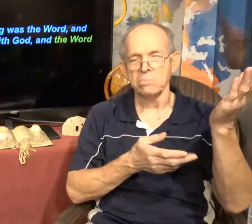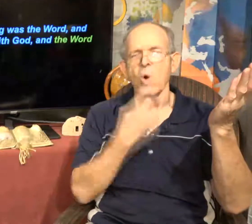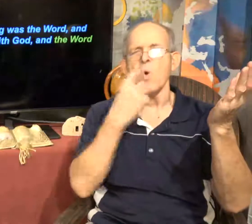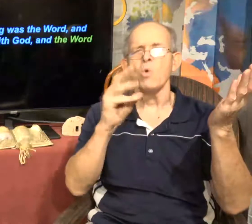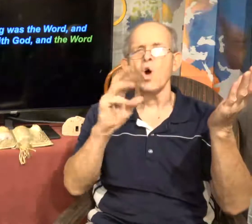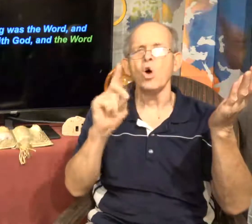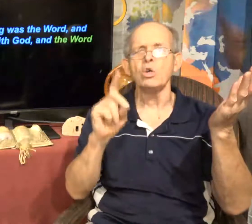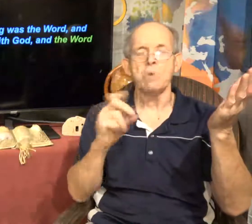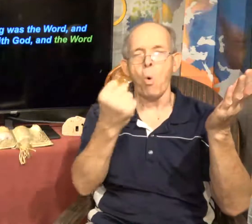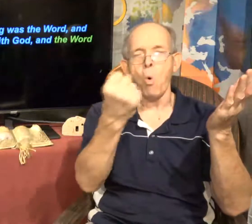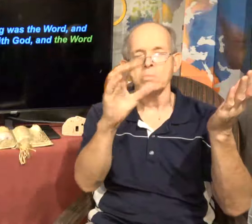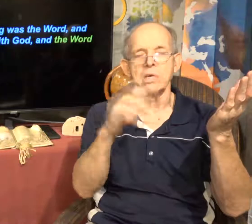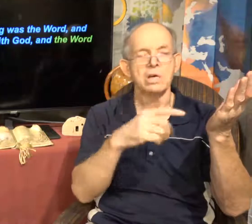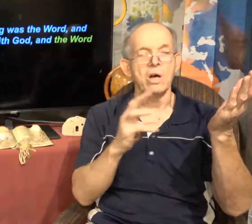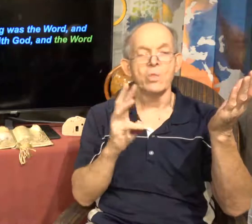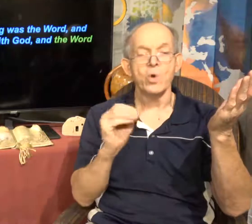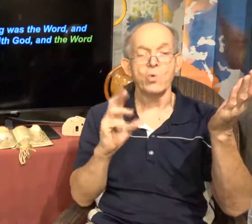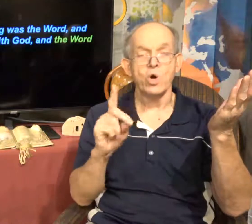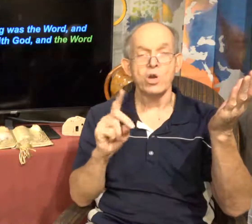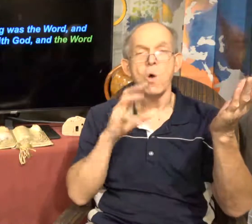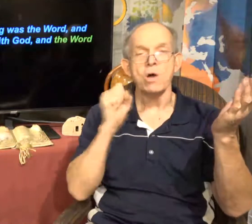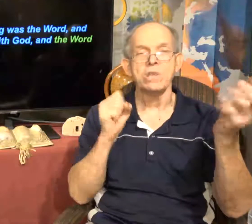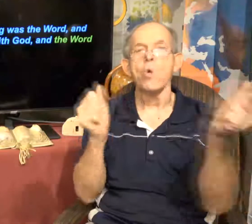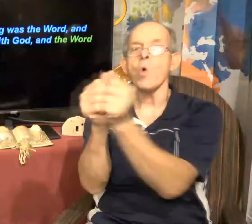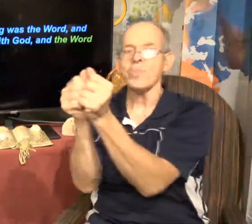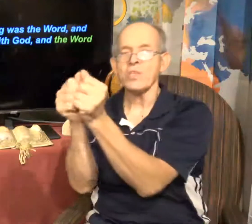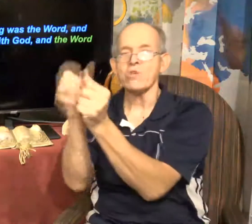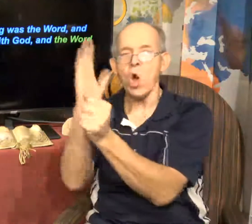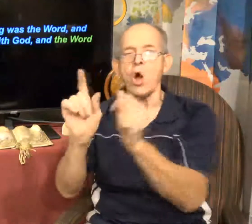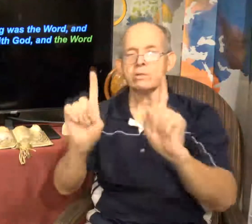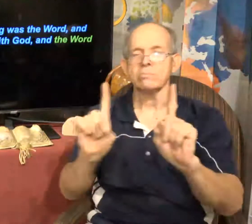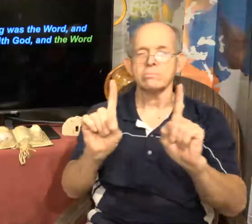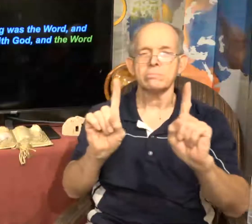Who was? The world was with God.